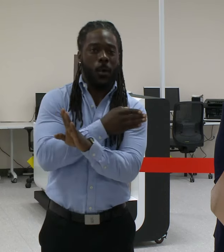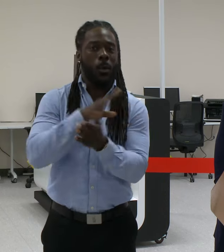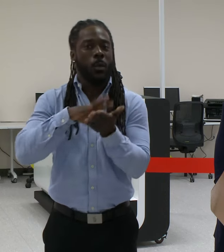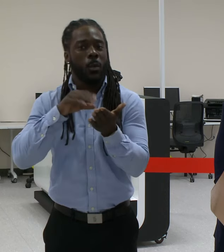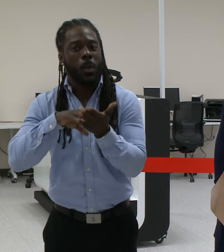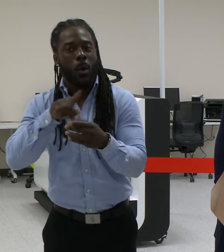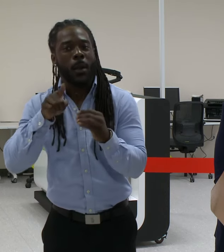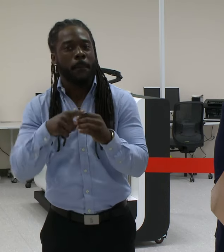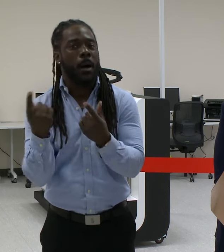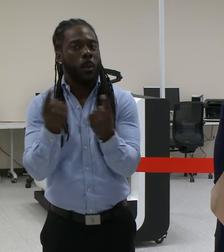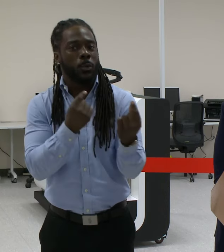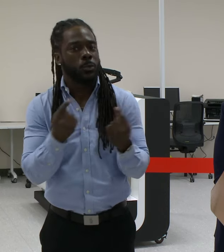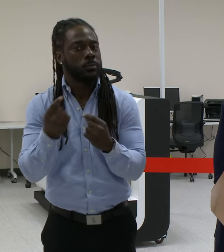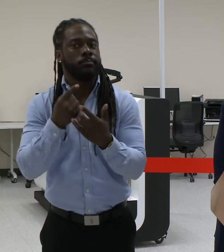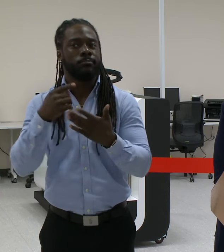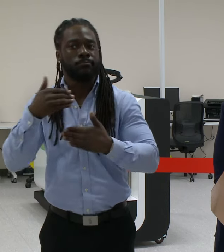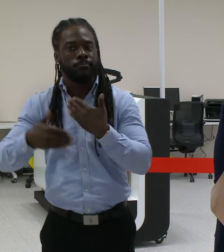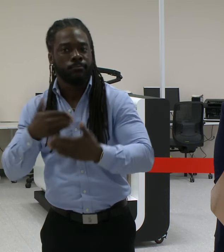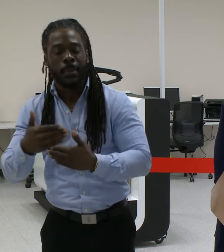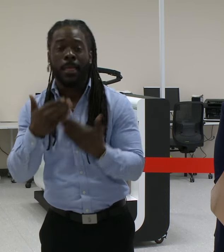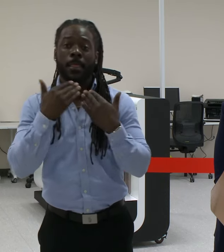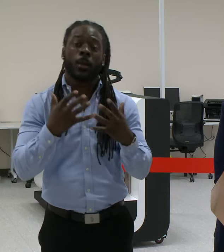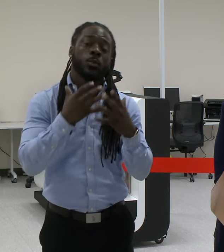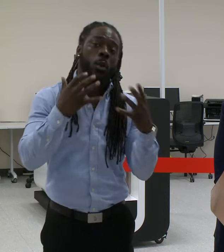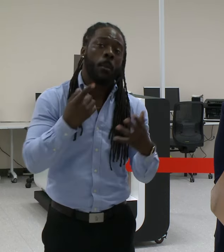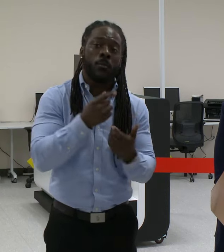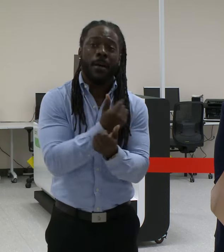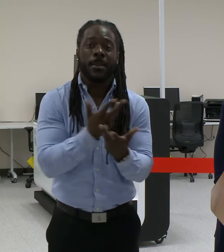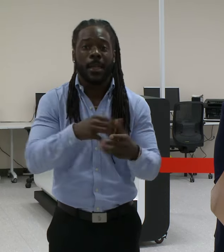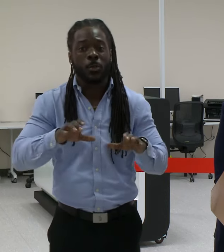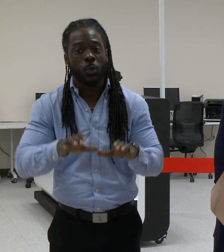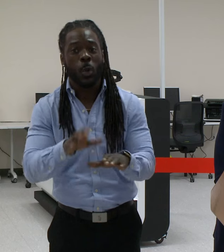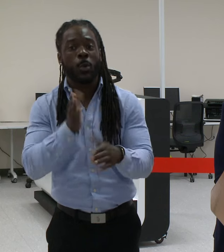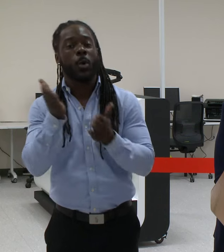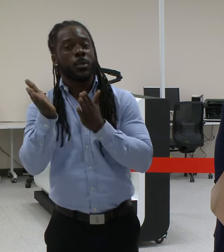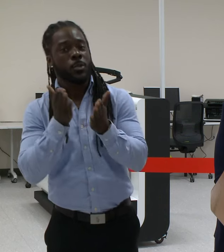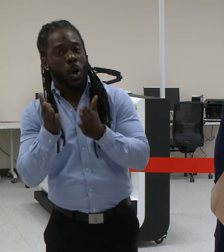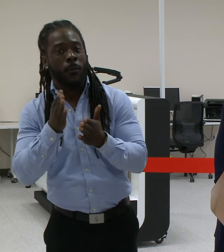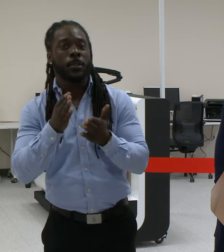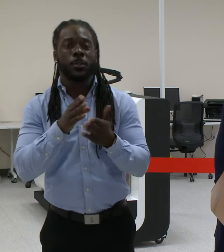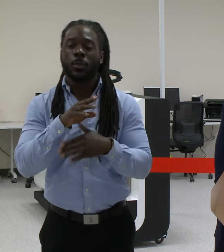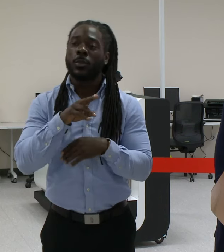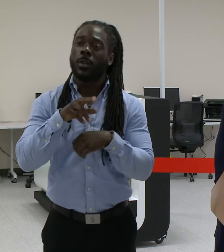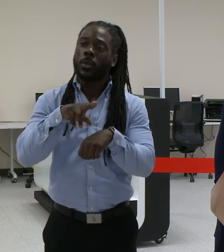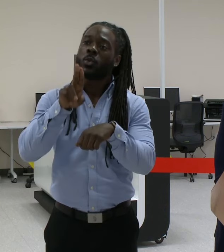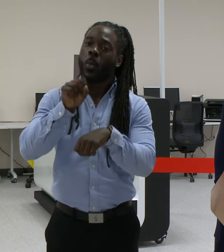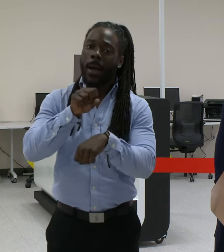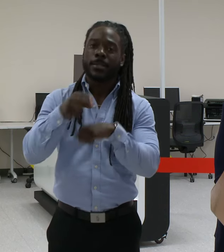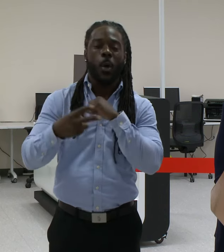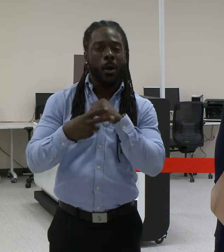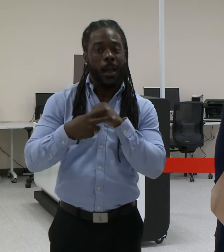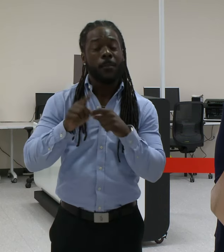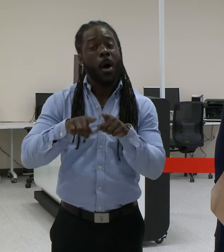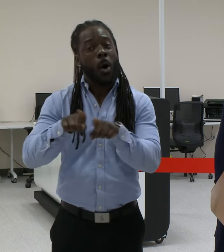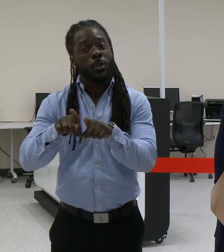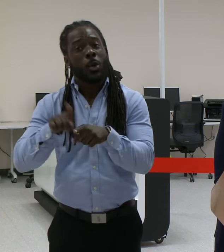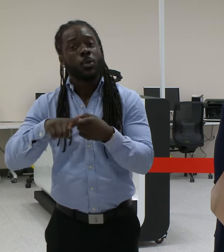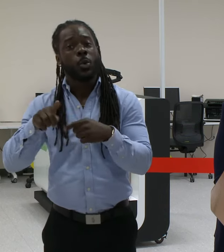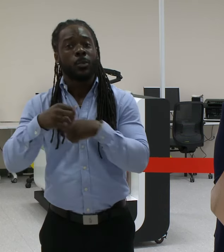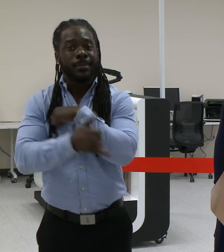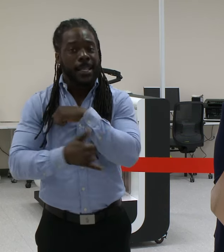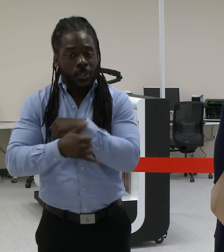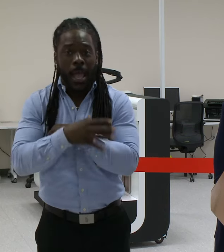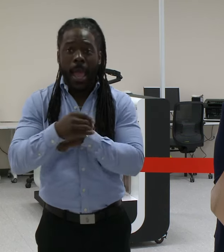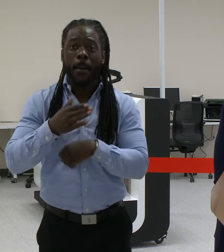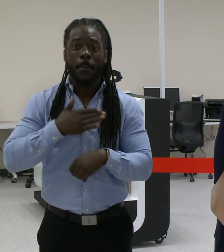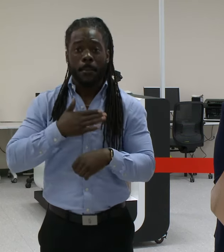what you're working on. Thank you so much for what you're doing, your service to the National Archives, but also to the nation. And also my